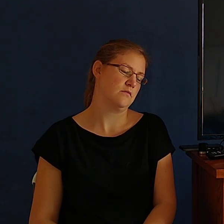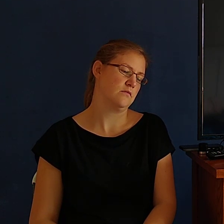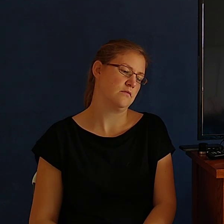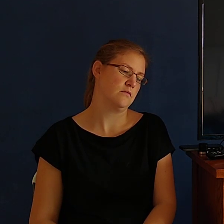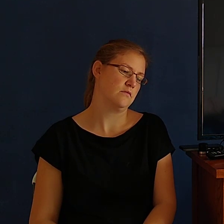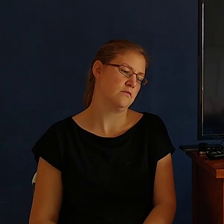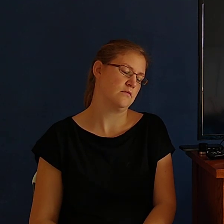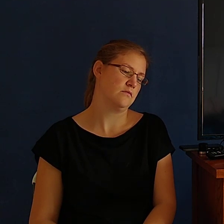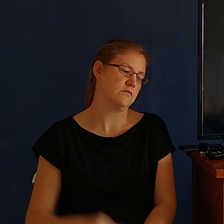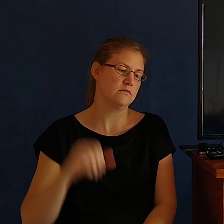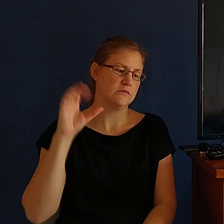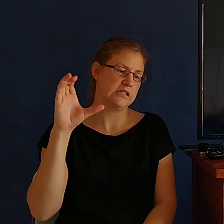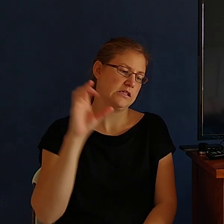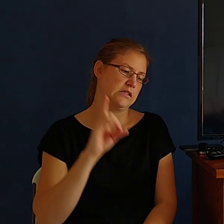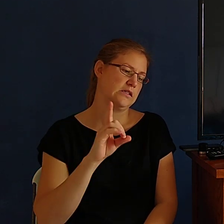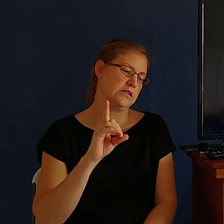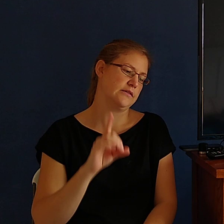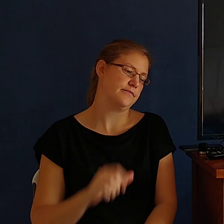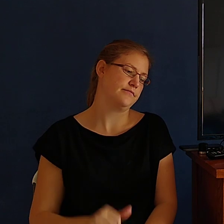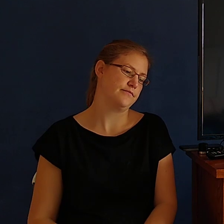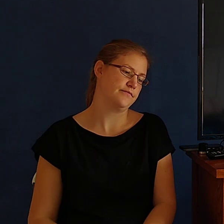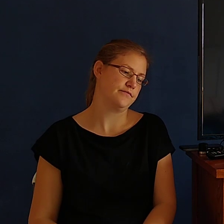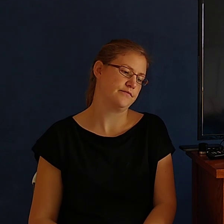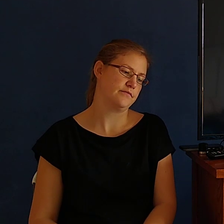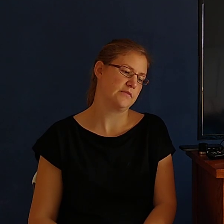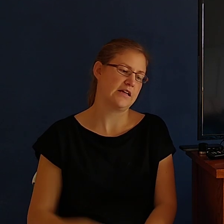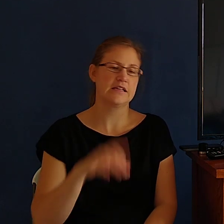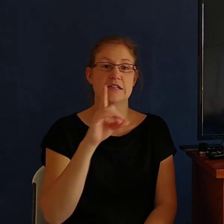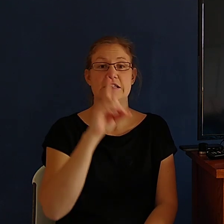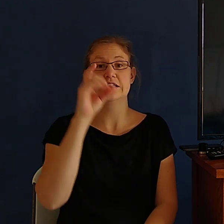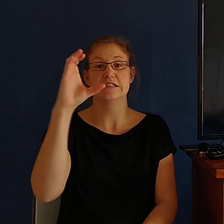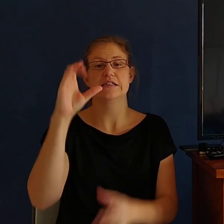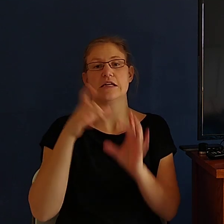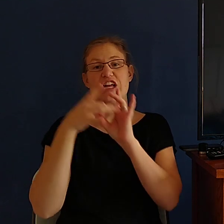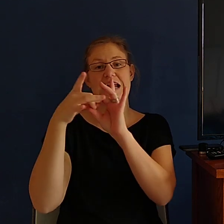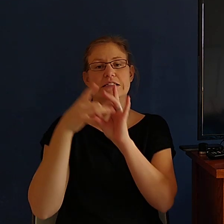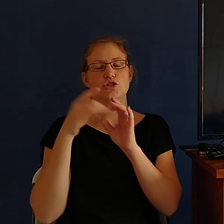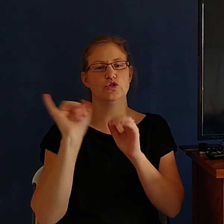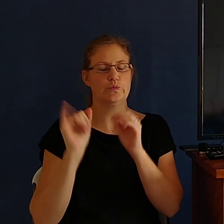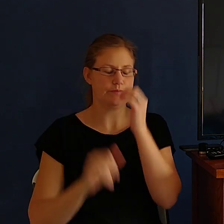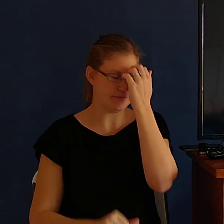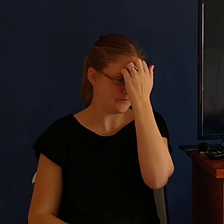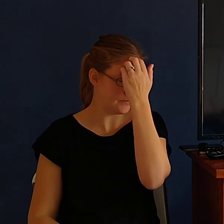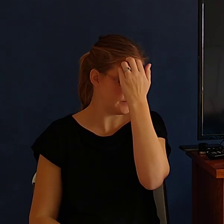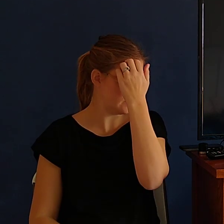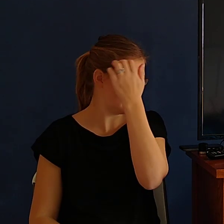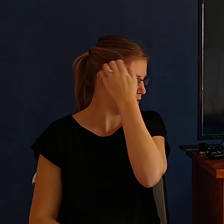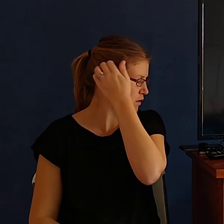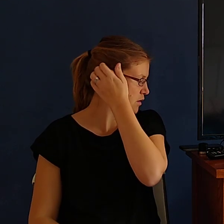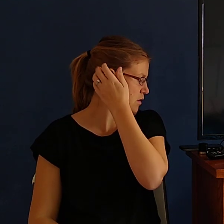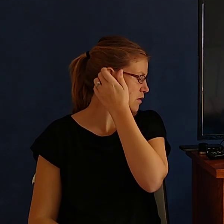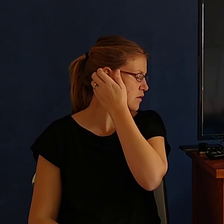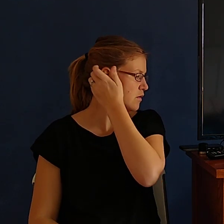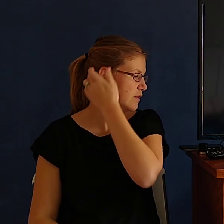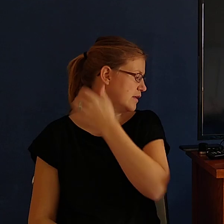D, and D is connected to C. All right. So let's choose a root, and